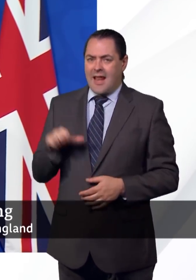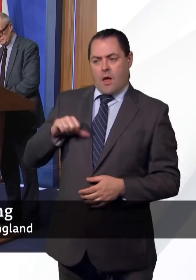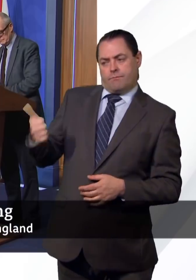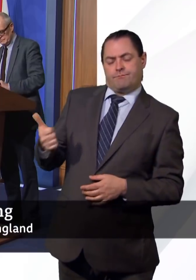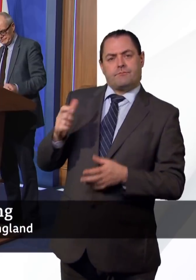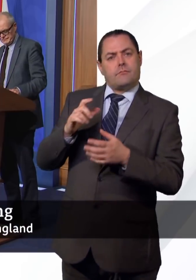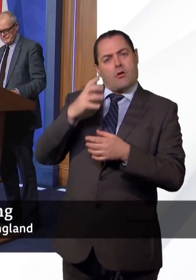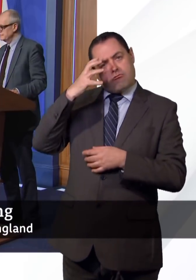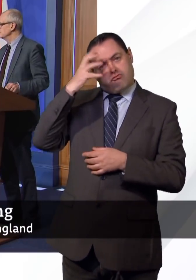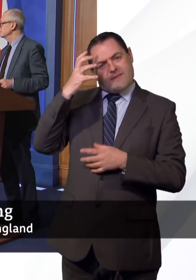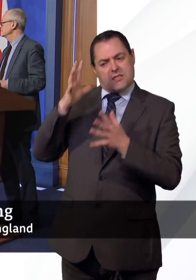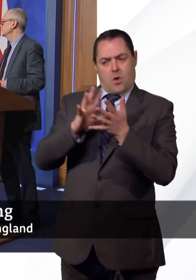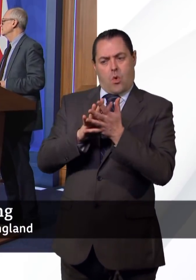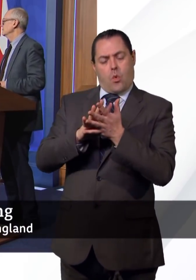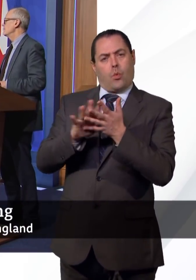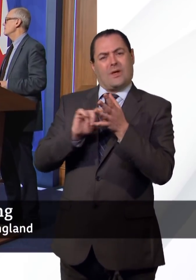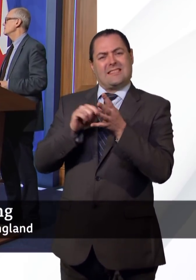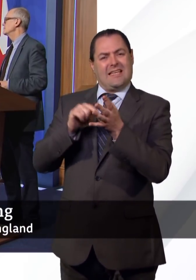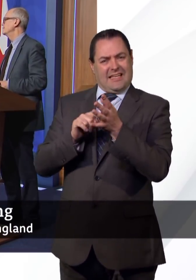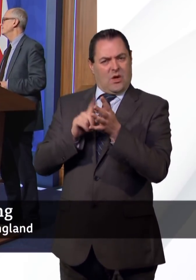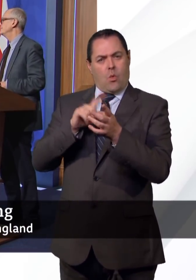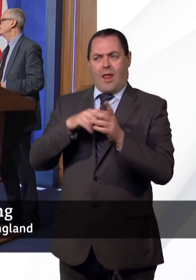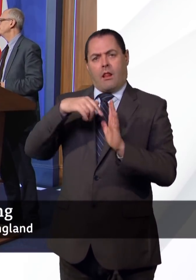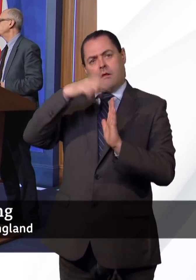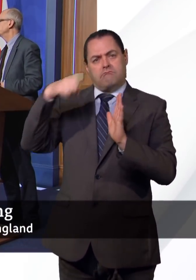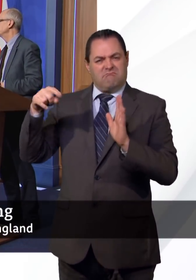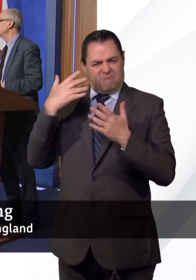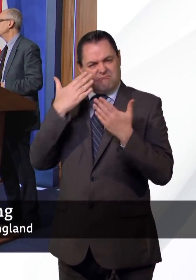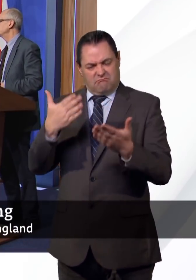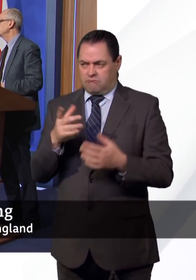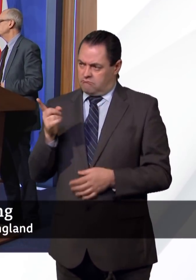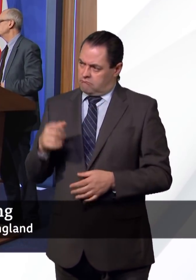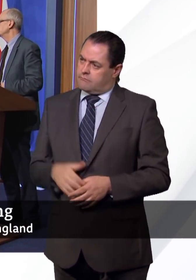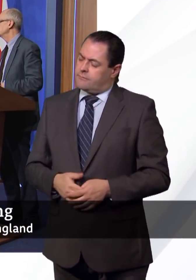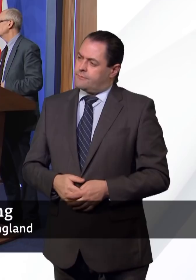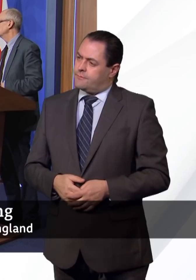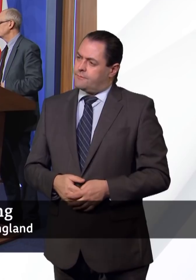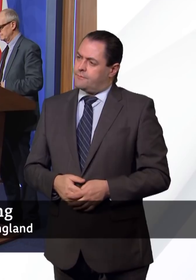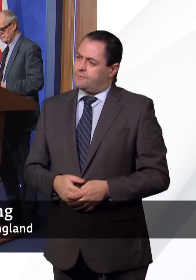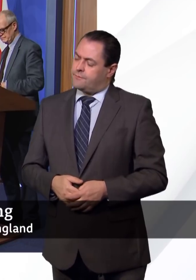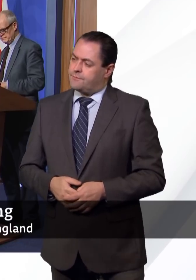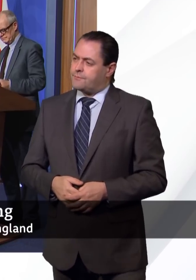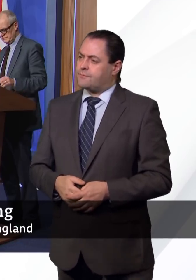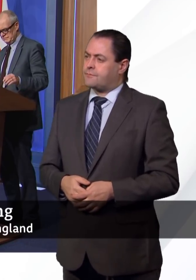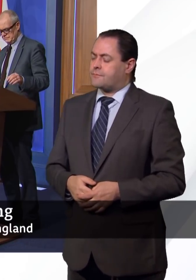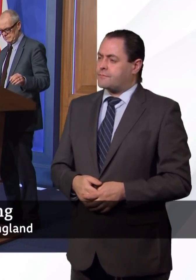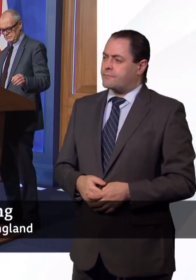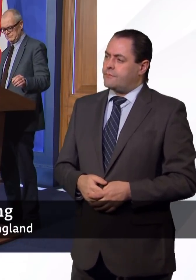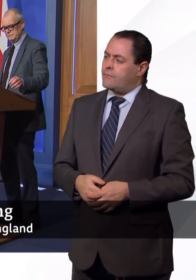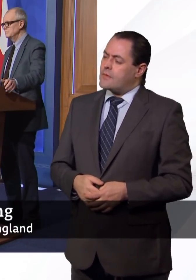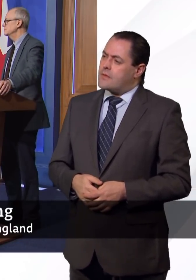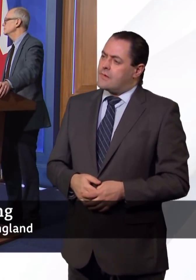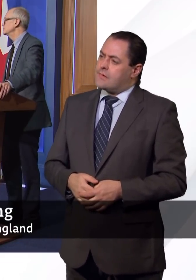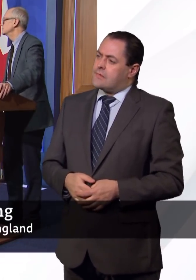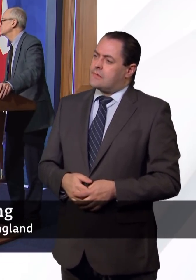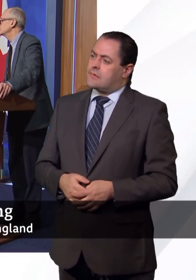to do the slides. Thank you, Prime Minister. First slide, please. I wanted to situate this initially on where we are with